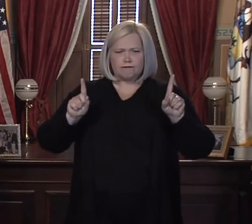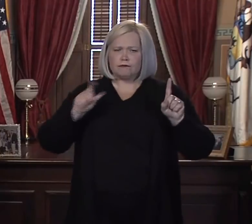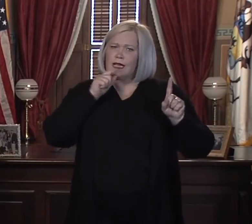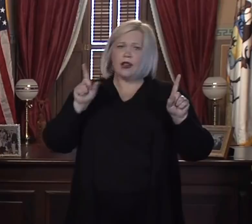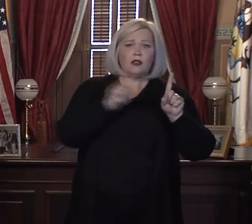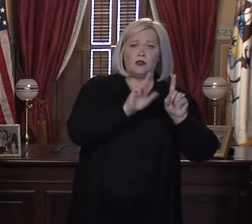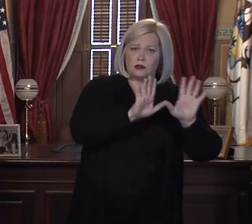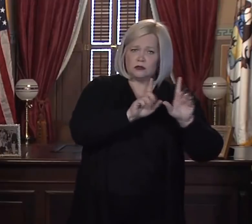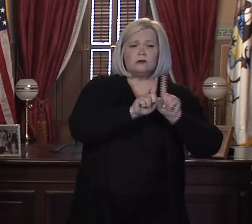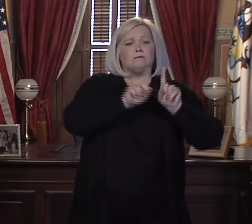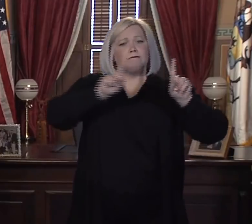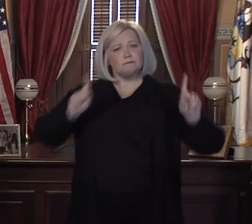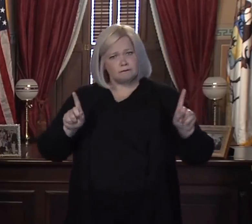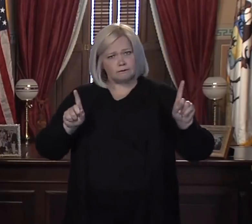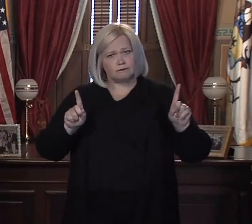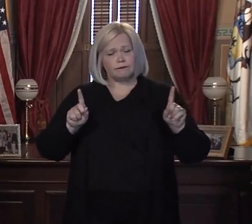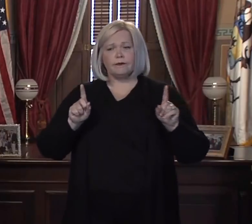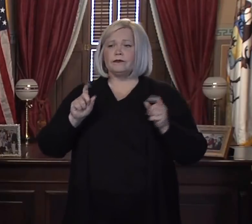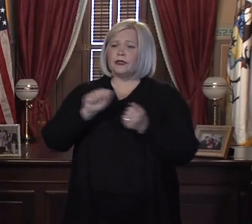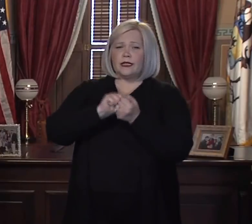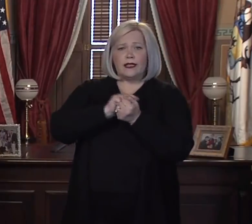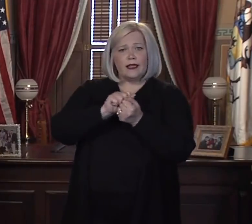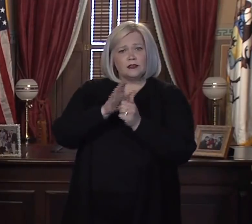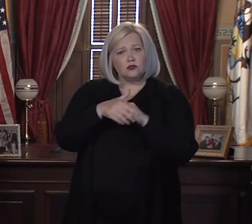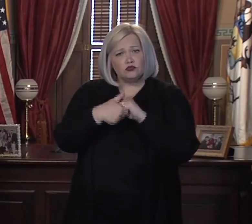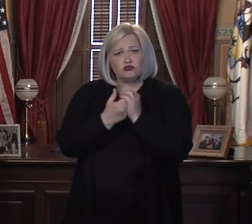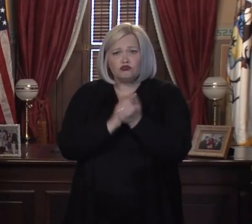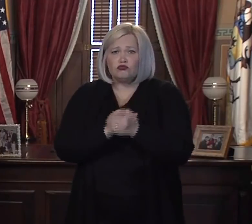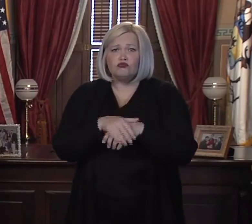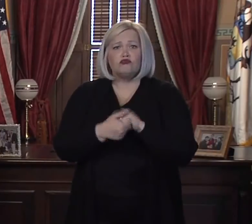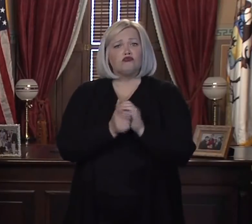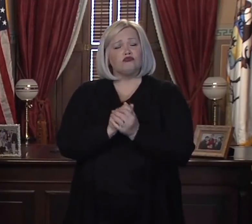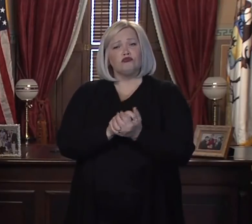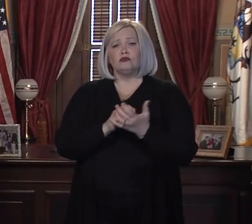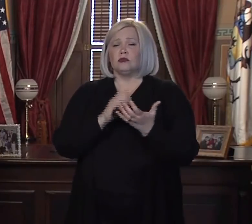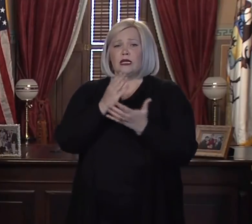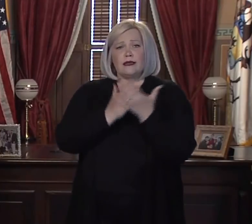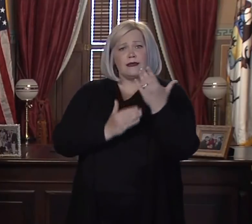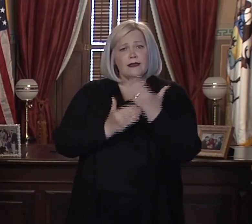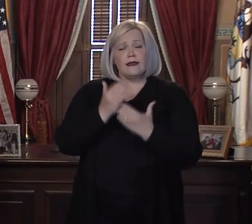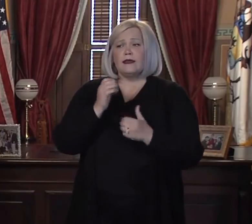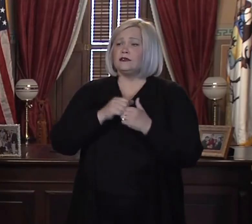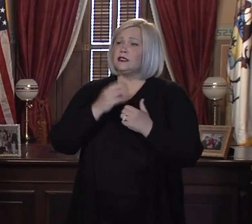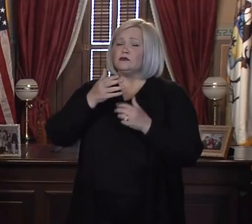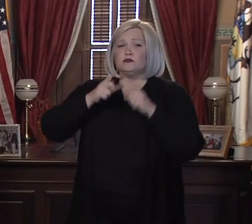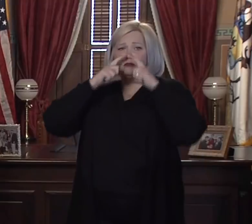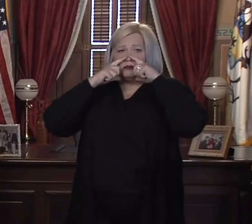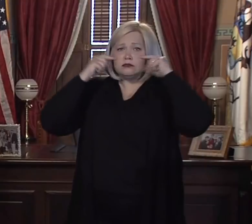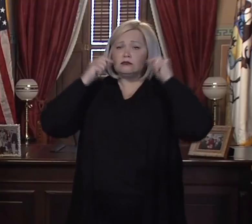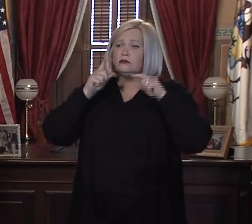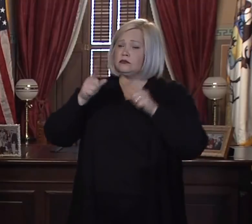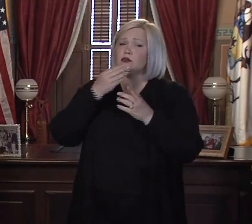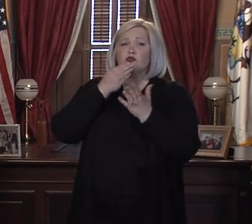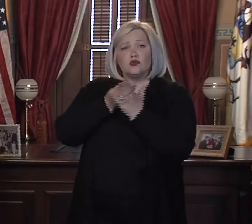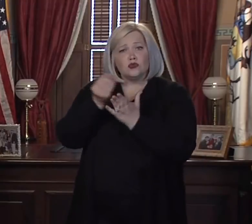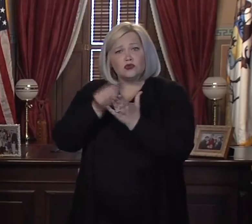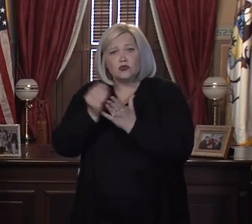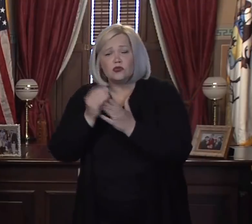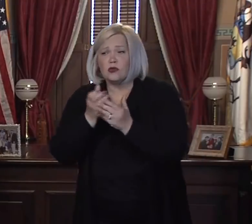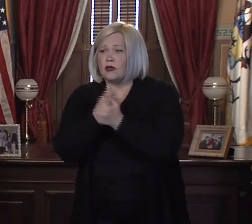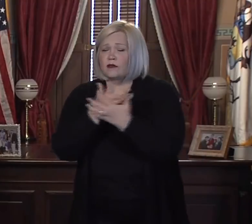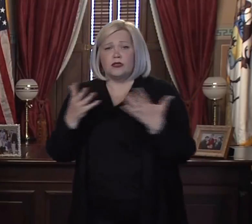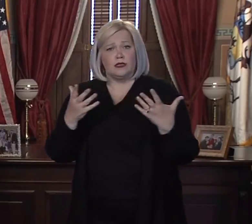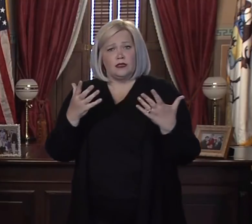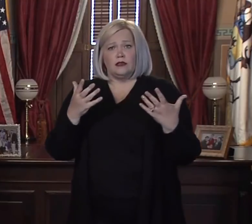and wearing masks when they go to the grocery store. And I'm grateful. And because of that action, we have made